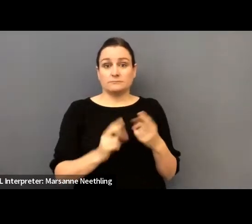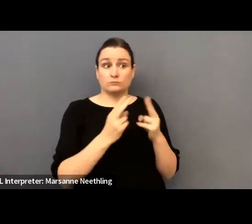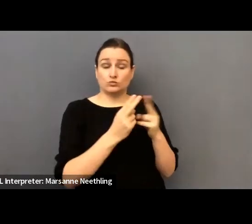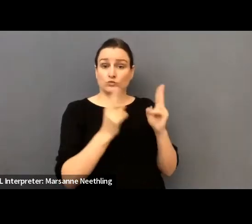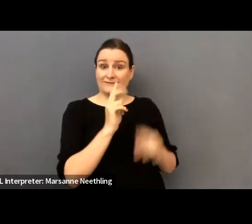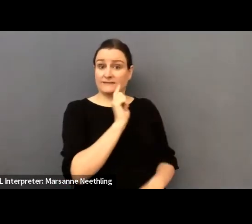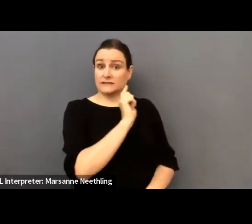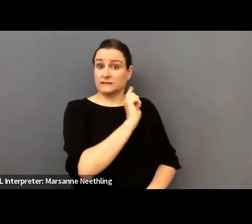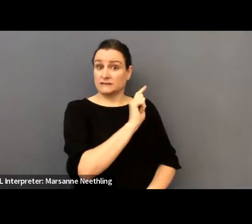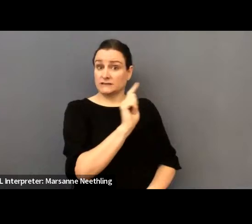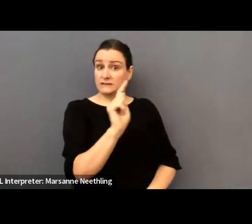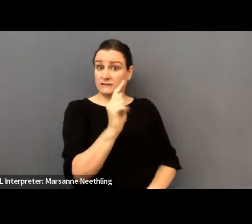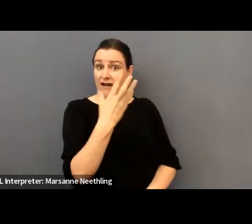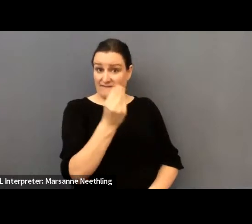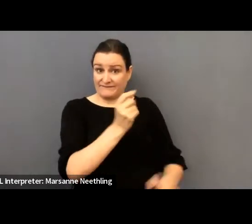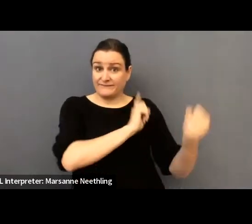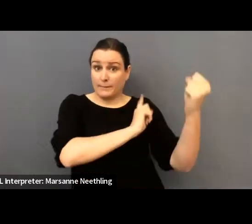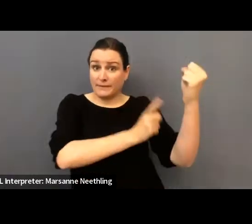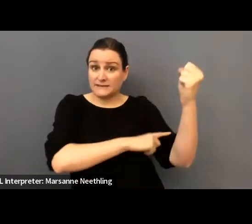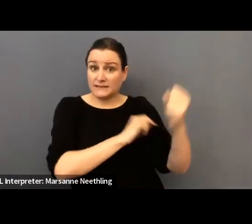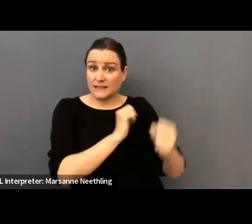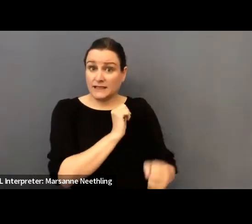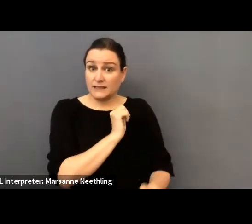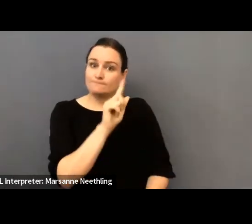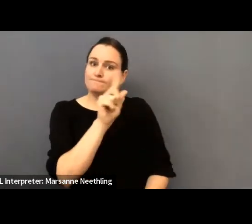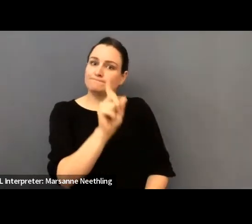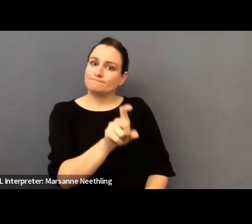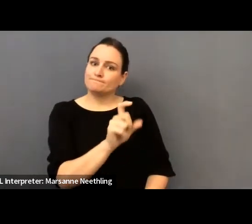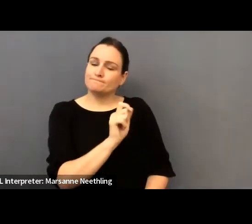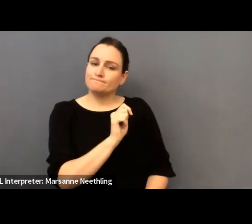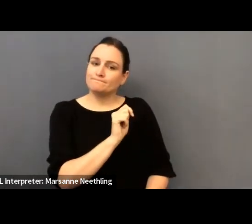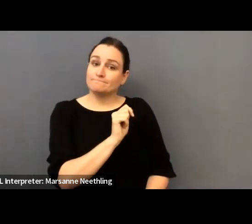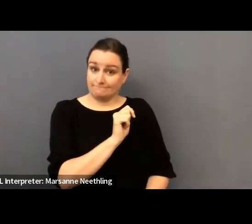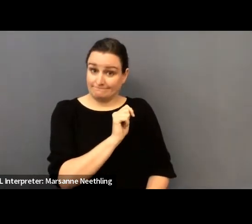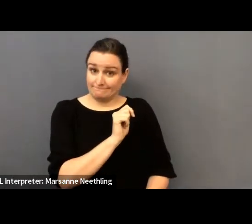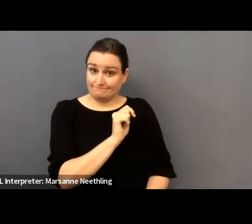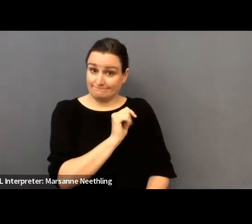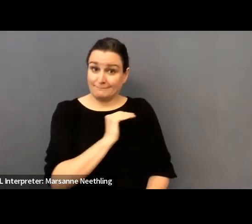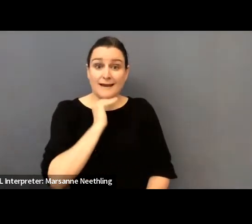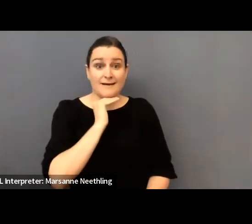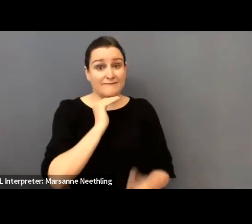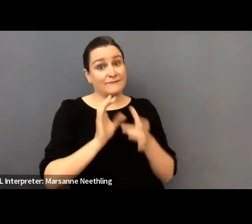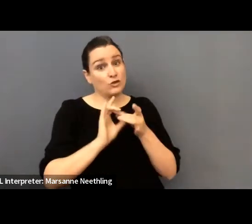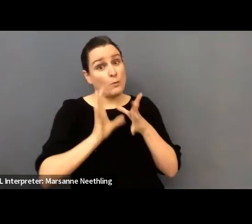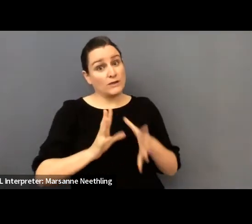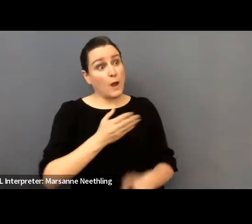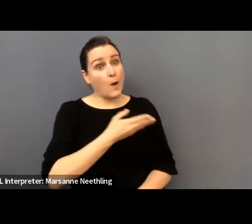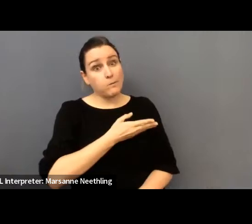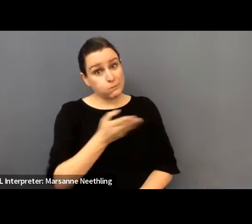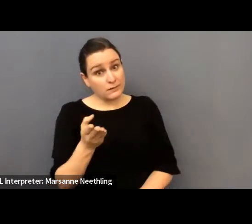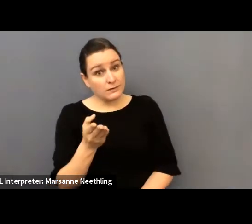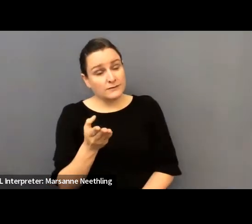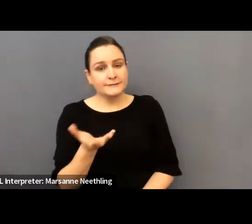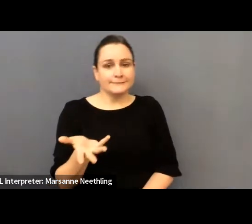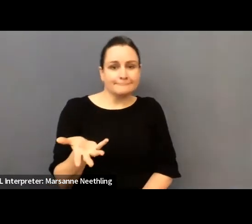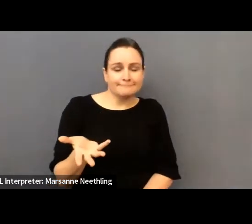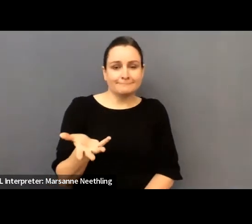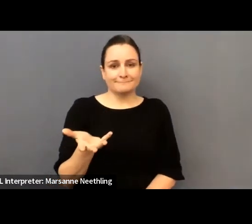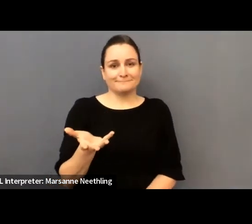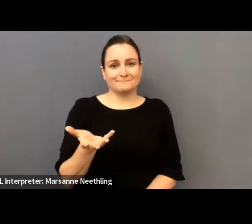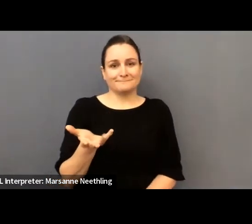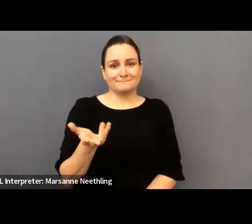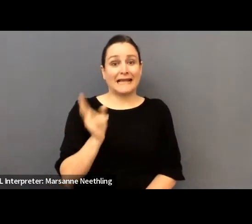education institutions is a concern as well. Do we have enough sign language interpreters that will be able to accommodate